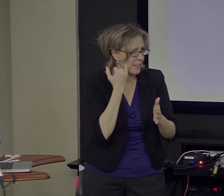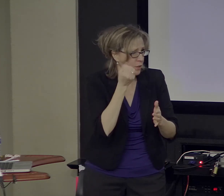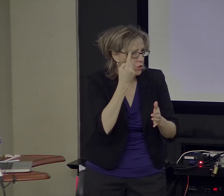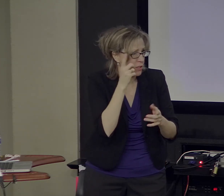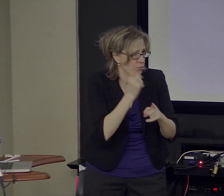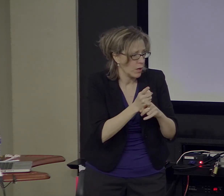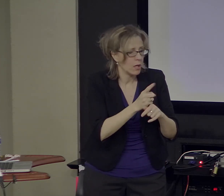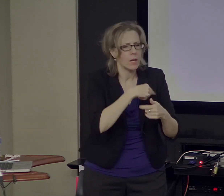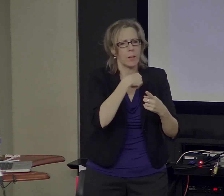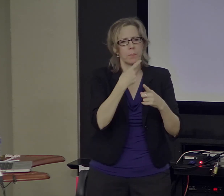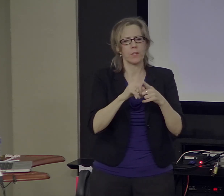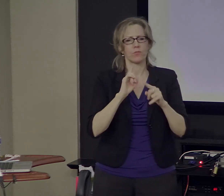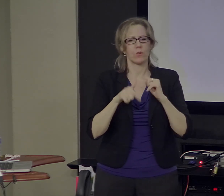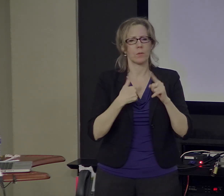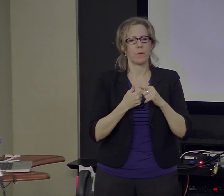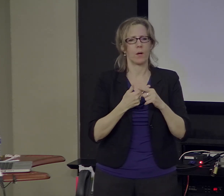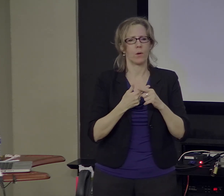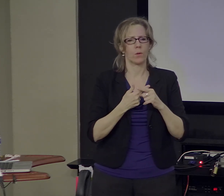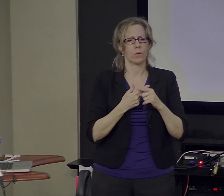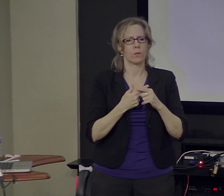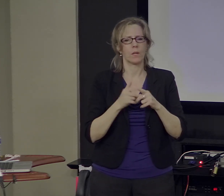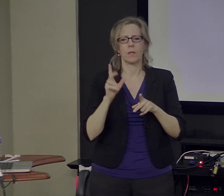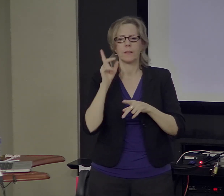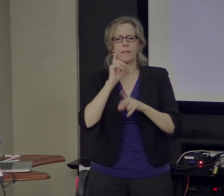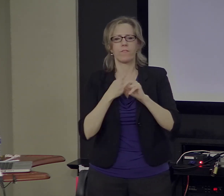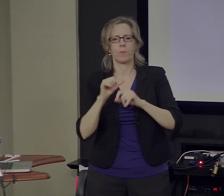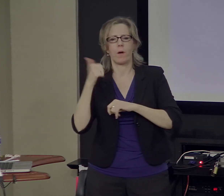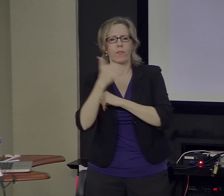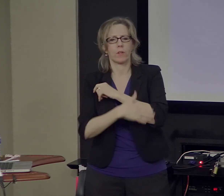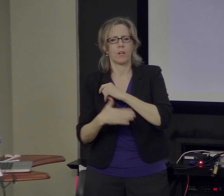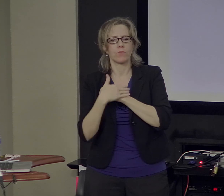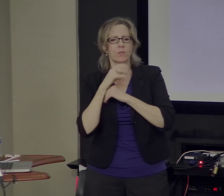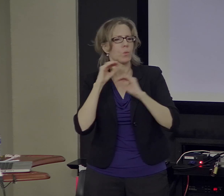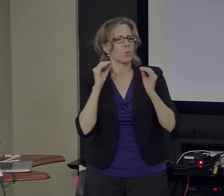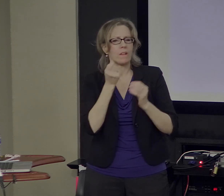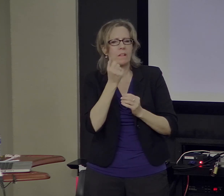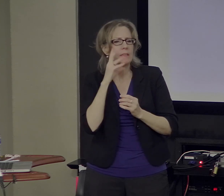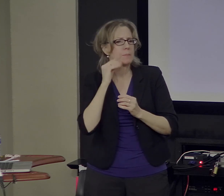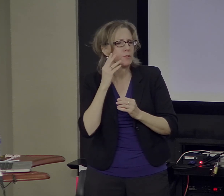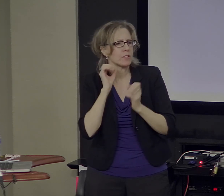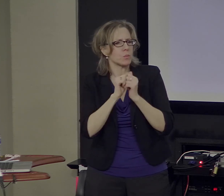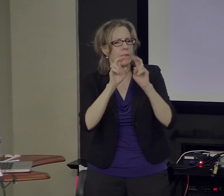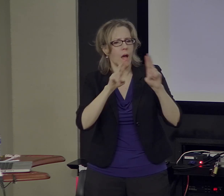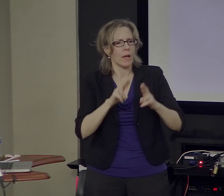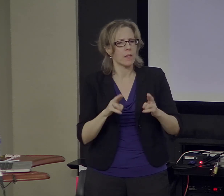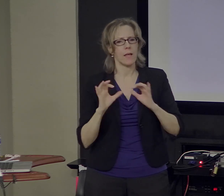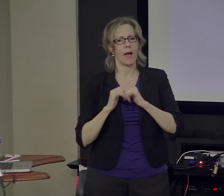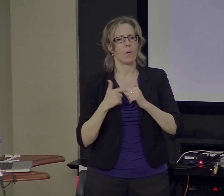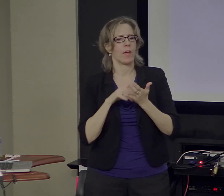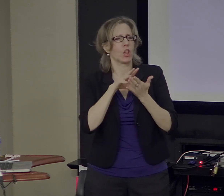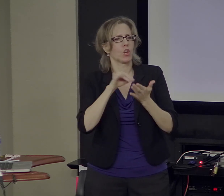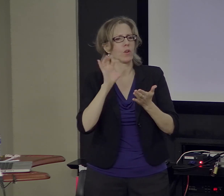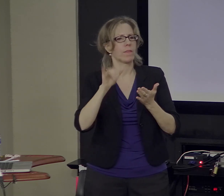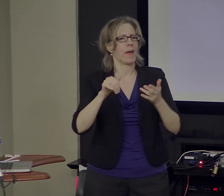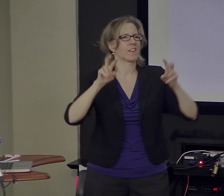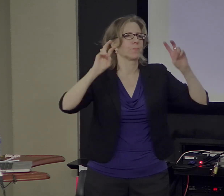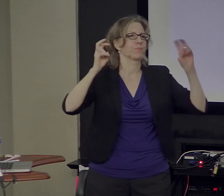I naturally start thinking about these questions. And you're talking about, how do we make sure that our interpreters are conveying the information